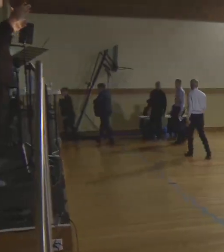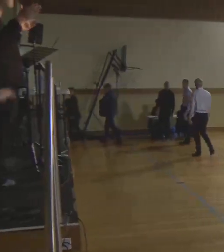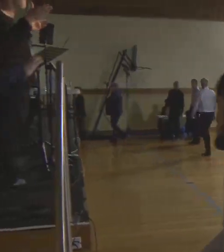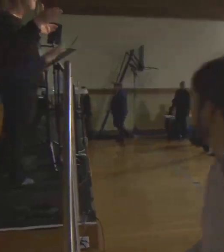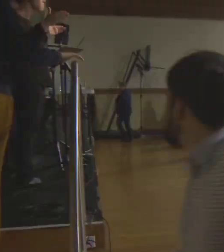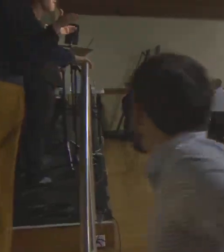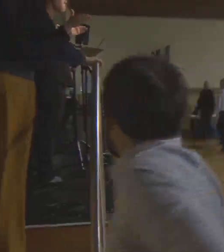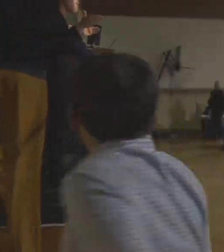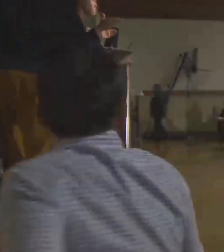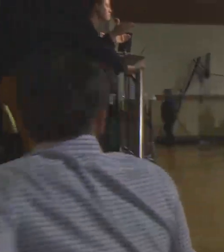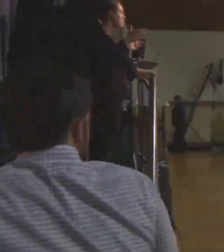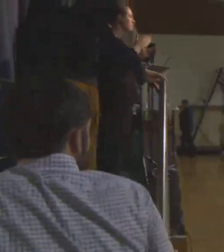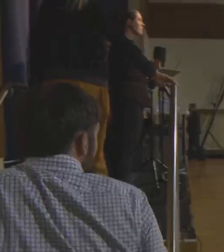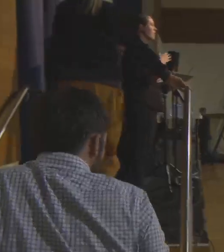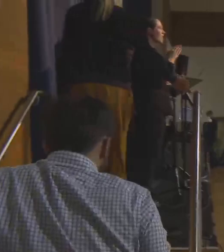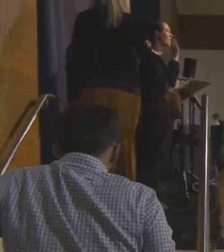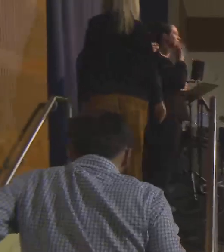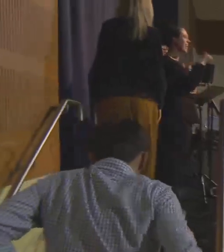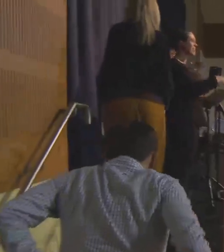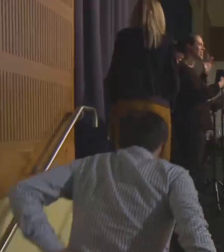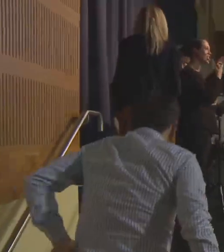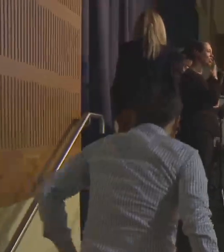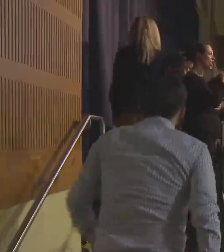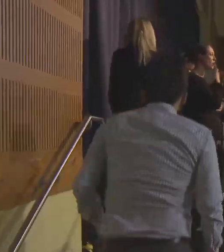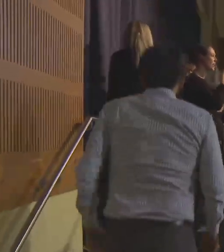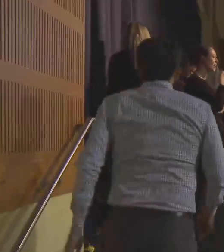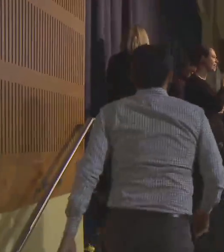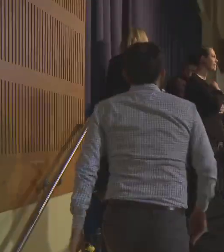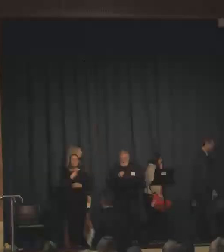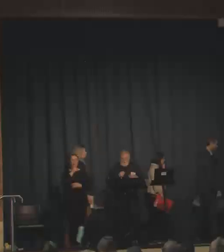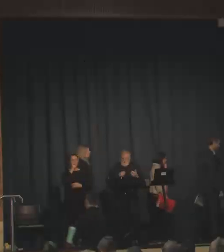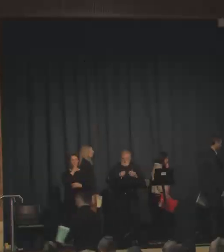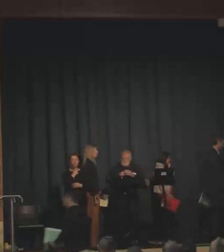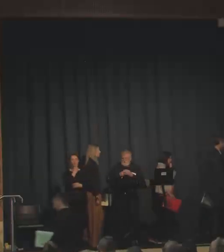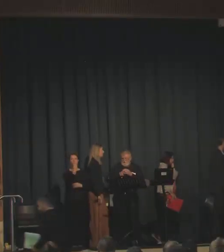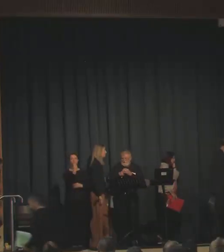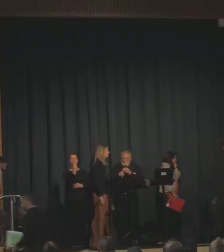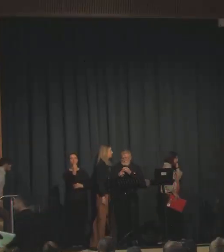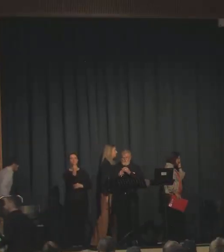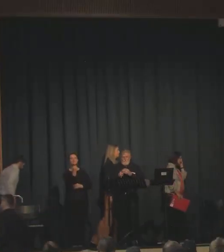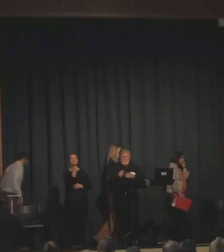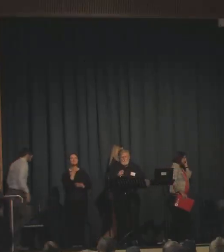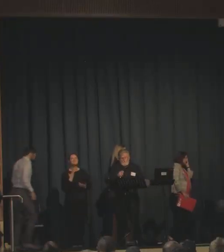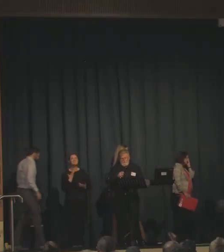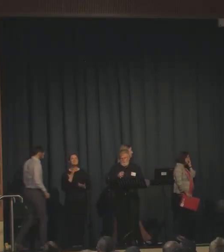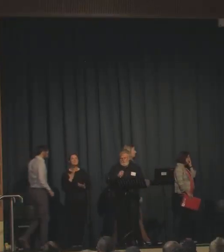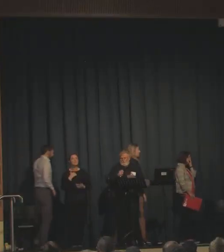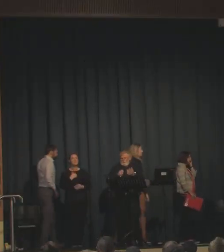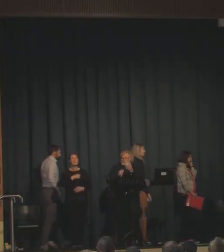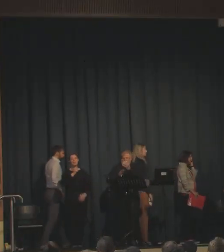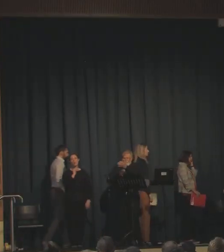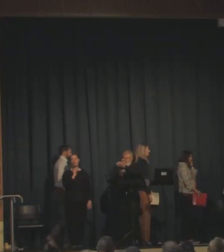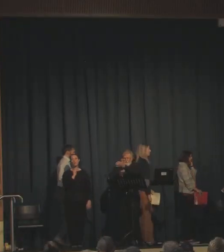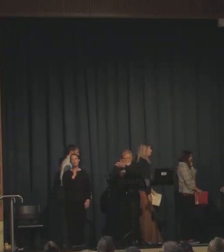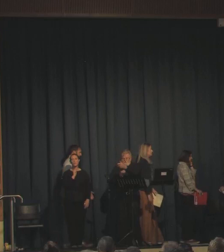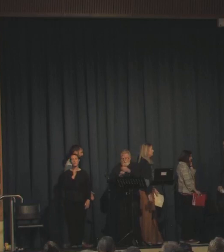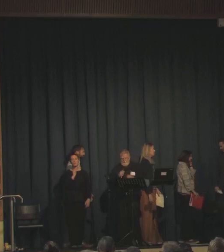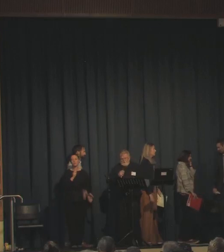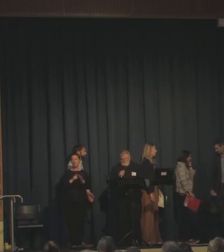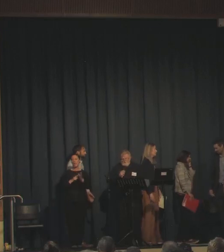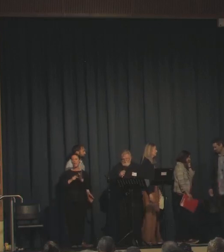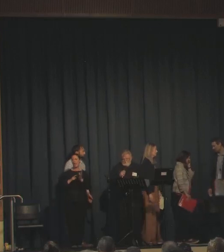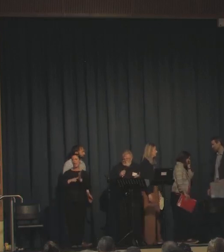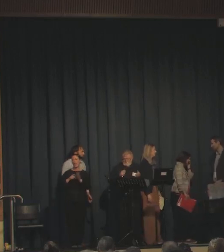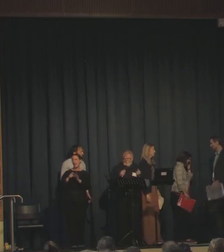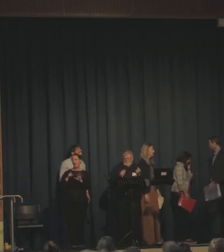easy for people up here to hear people out there unless they're using a microphone. Now, Andy Barrett here